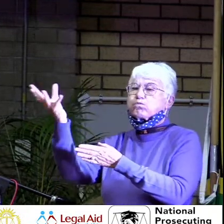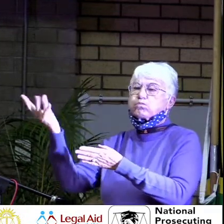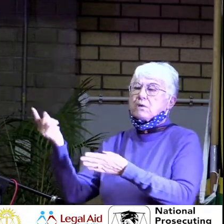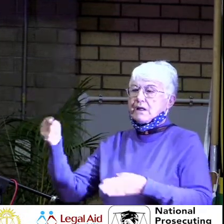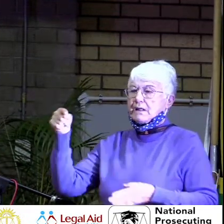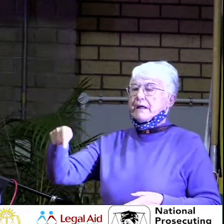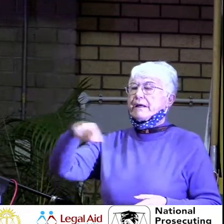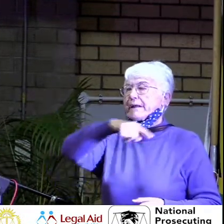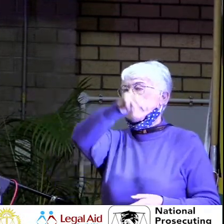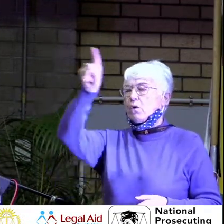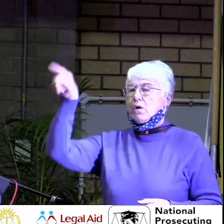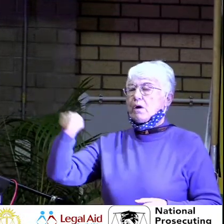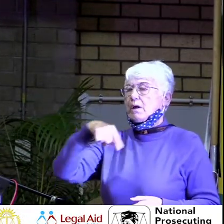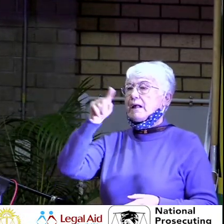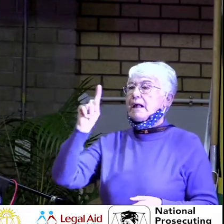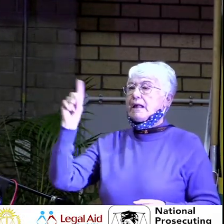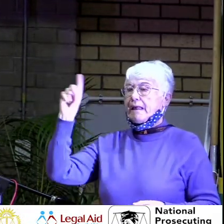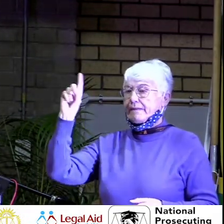its